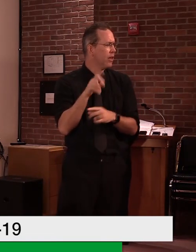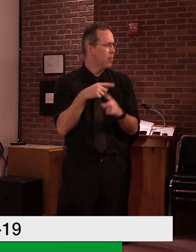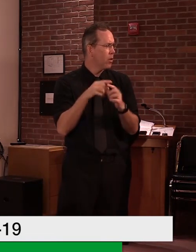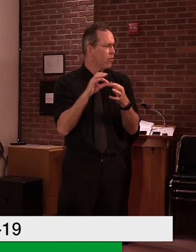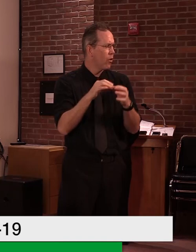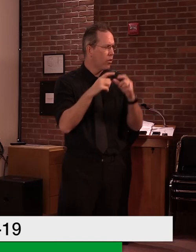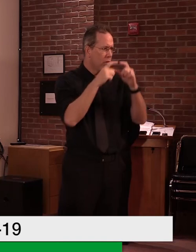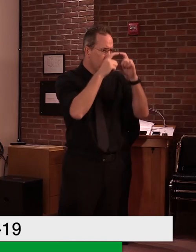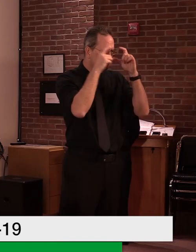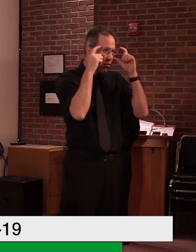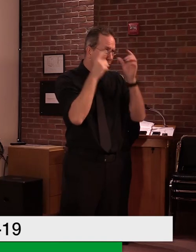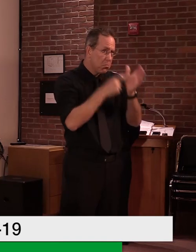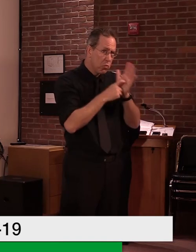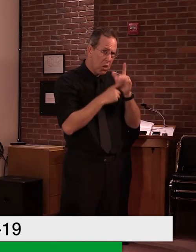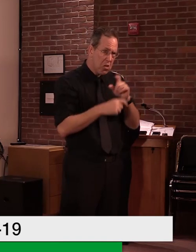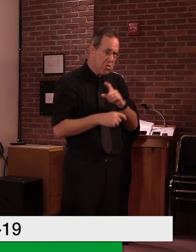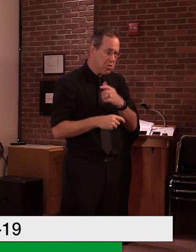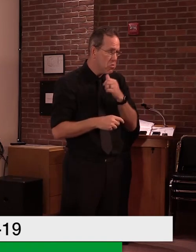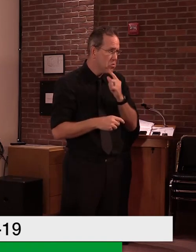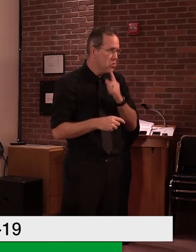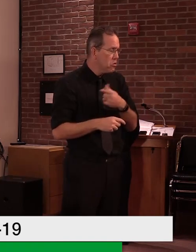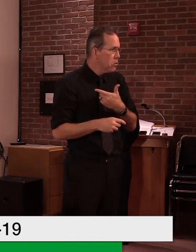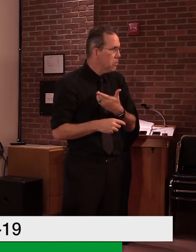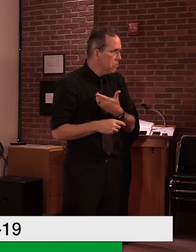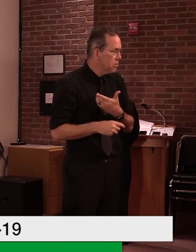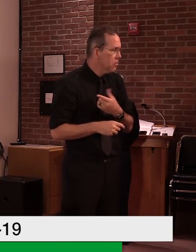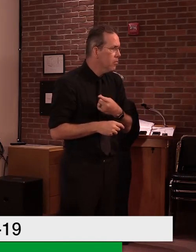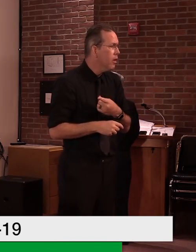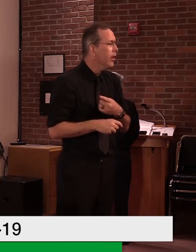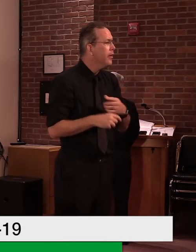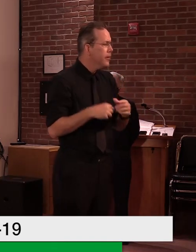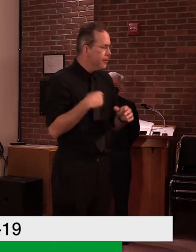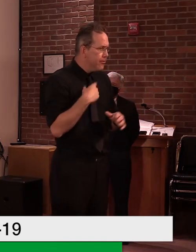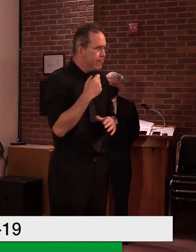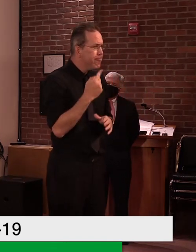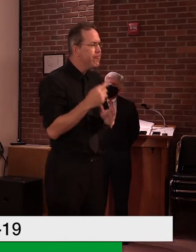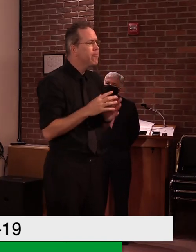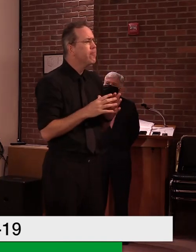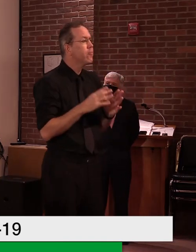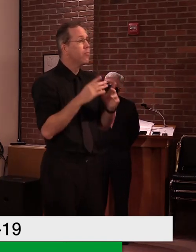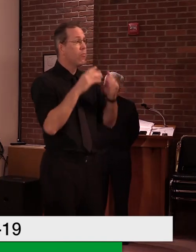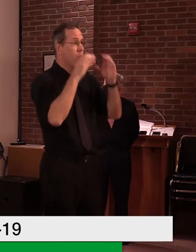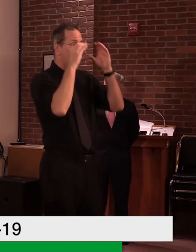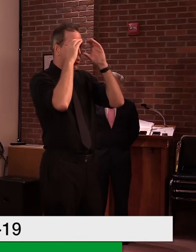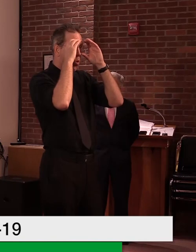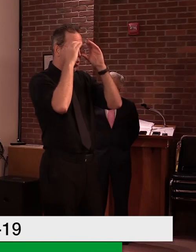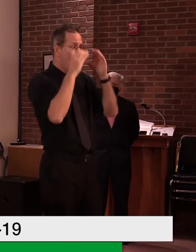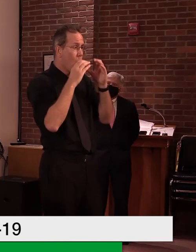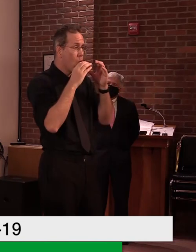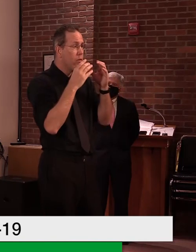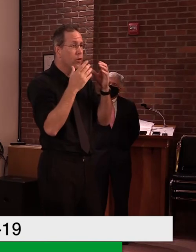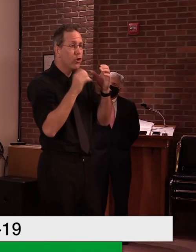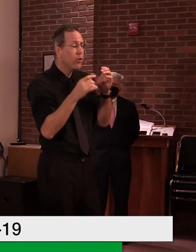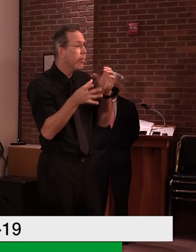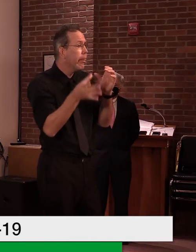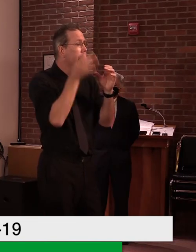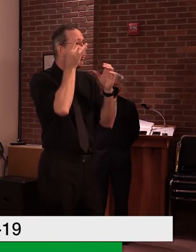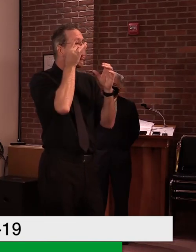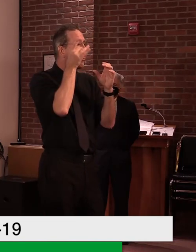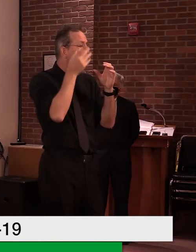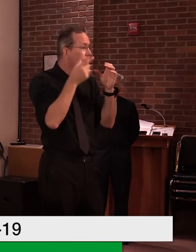droplets might come into your system rather than emit from your system.